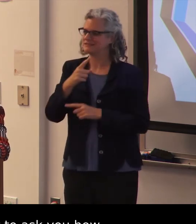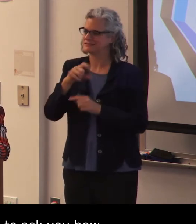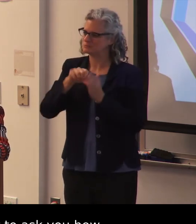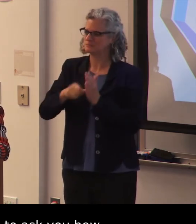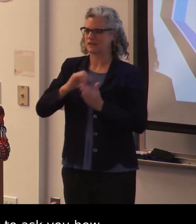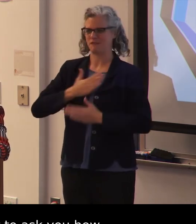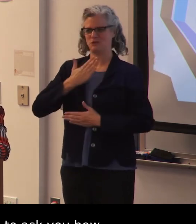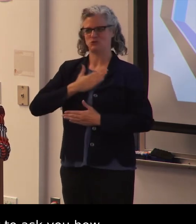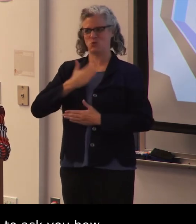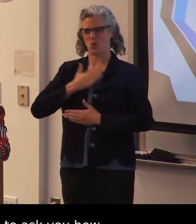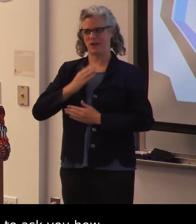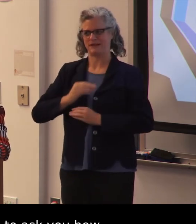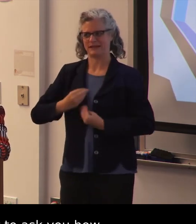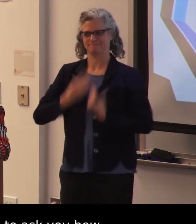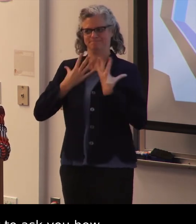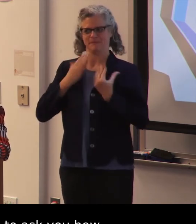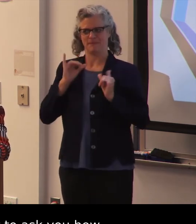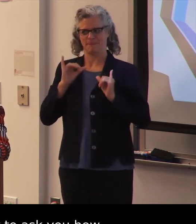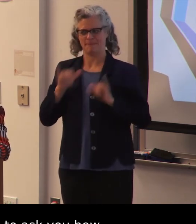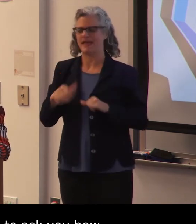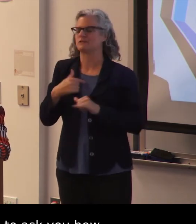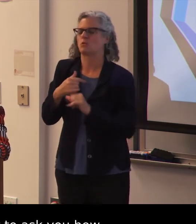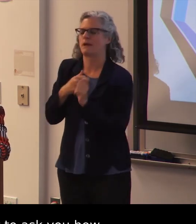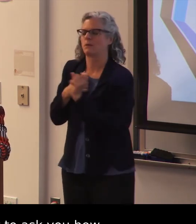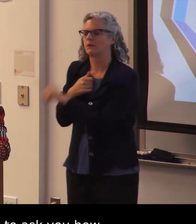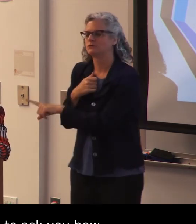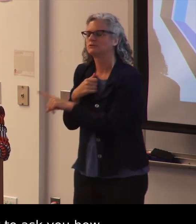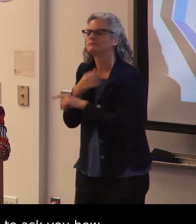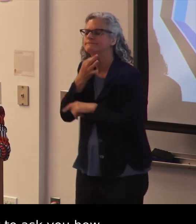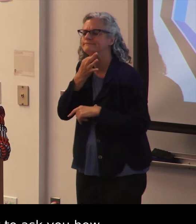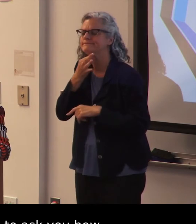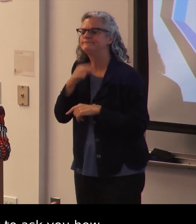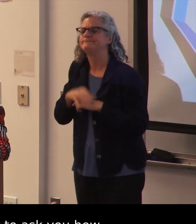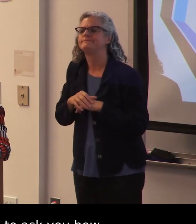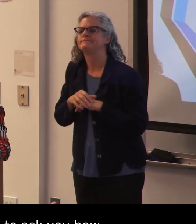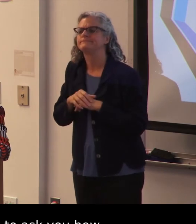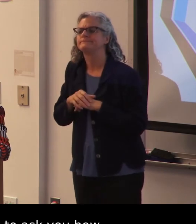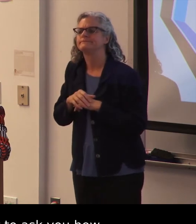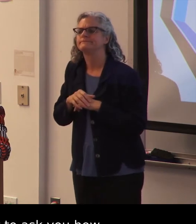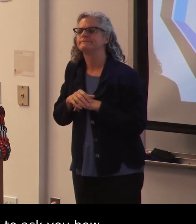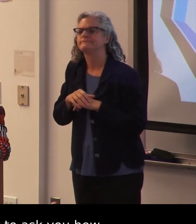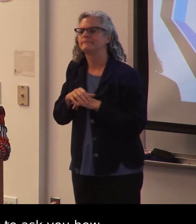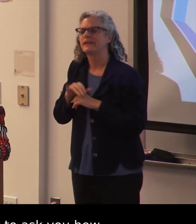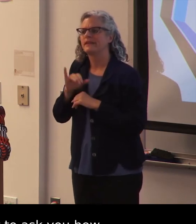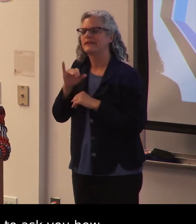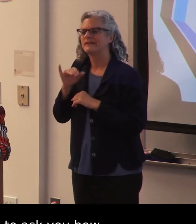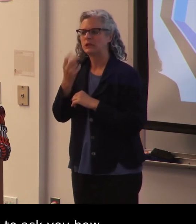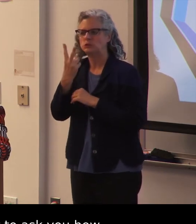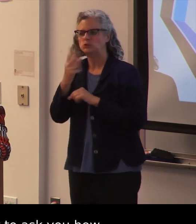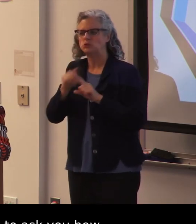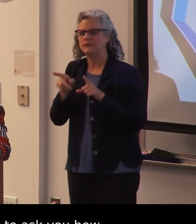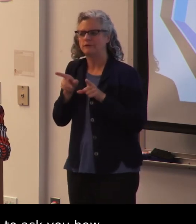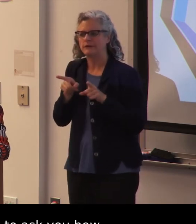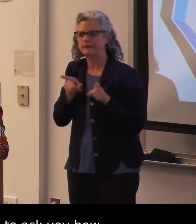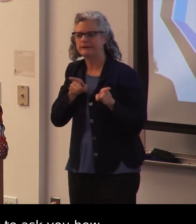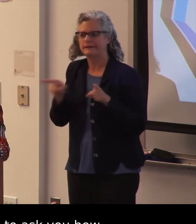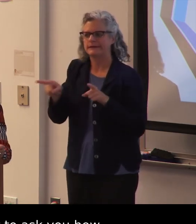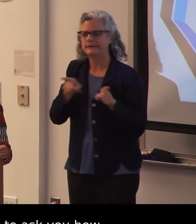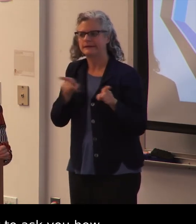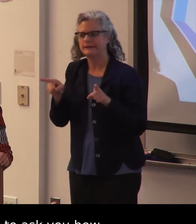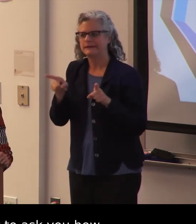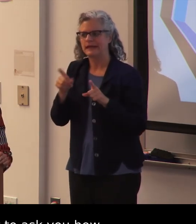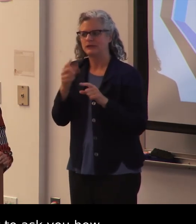the strength of language. So I would like to ask you how these two different ways of